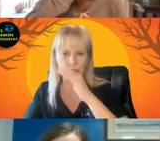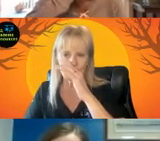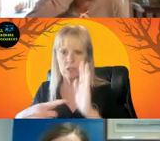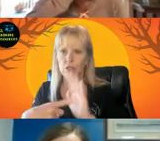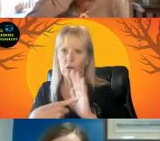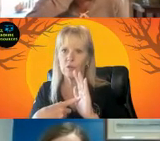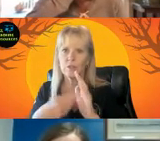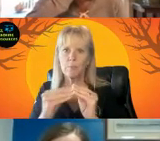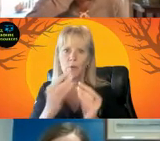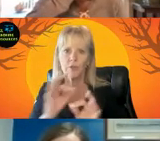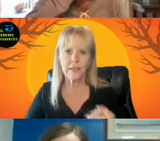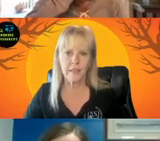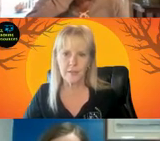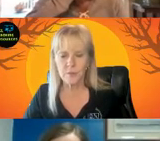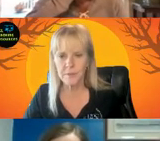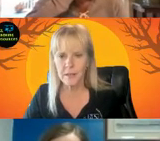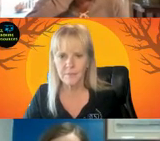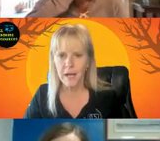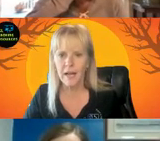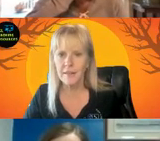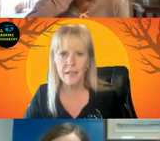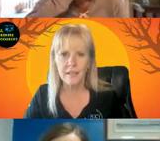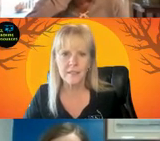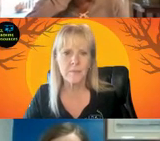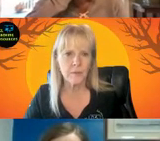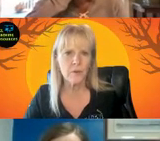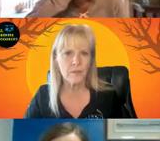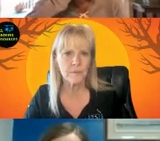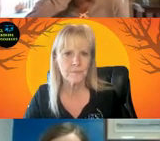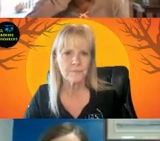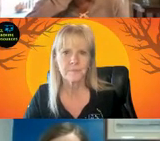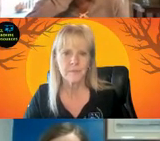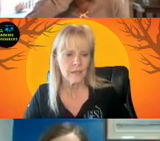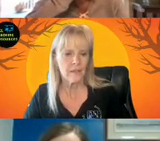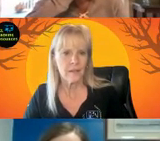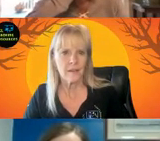so I can show you some more free things. Whoops, I think I hit something wrong.